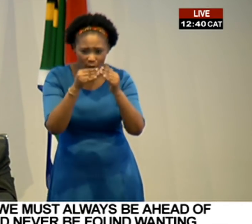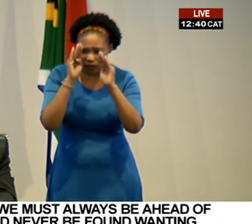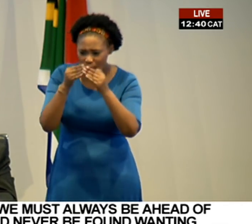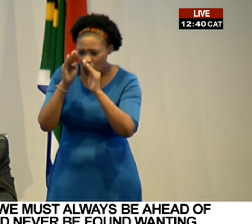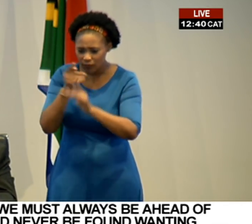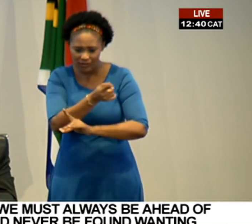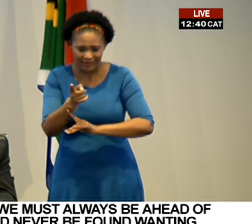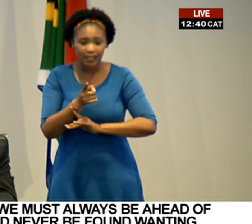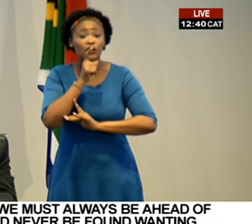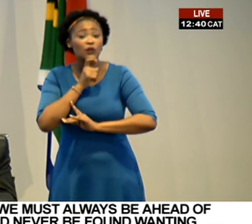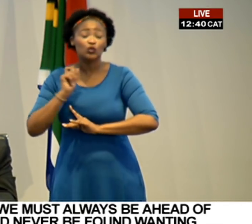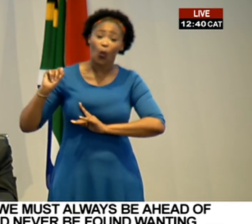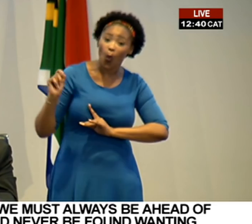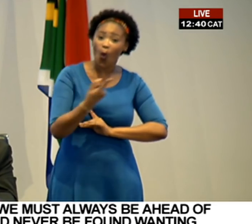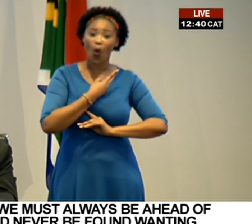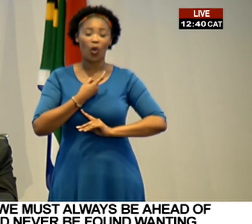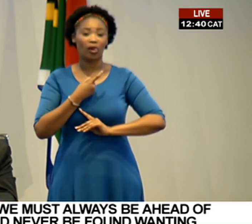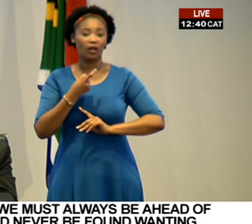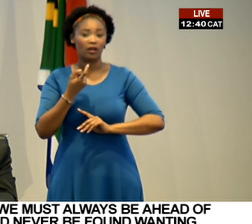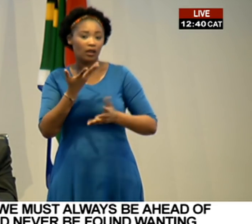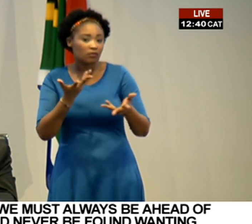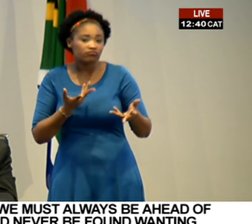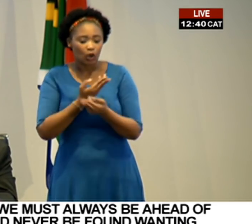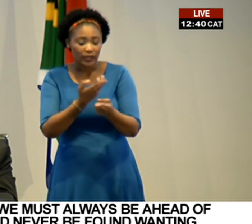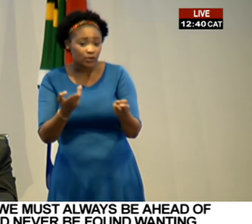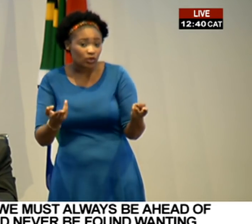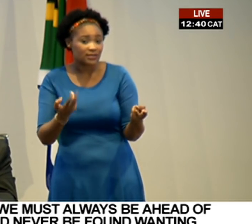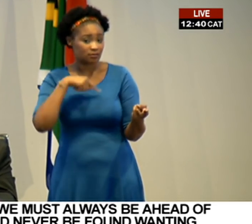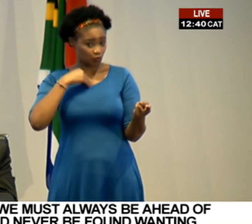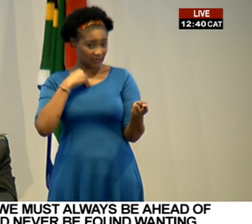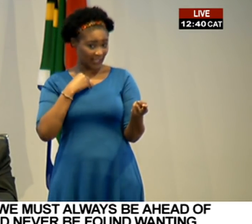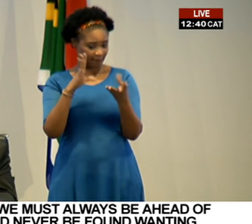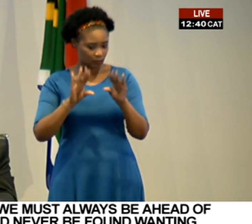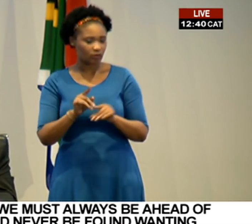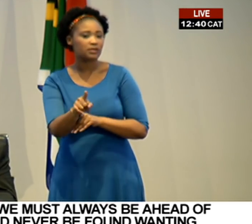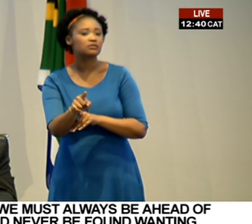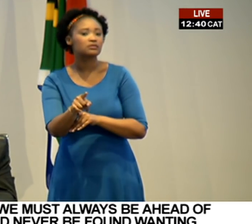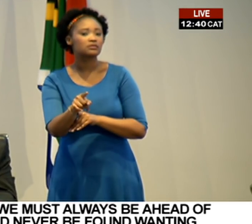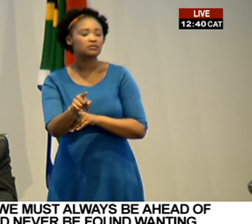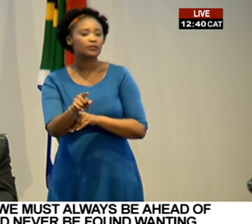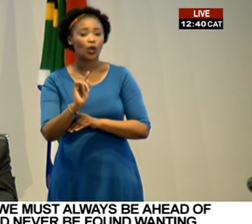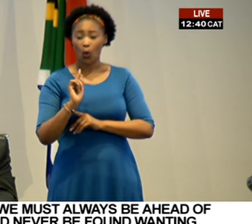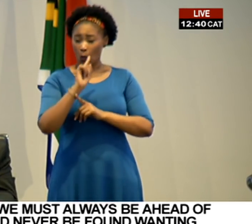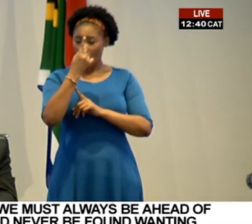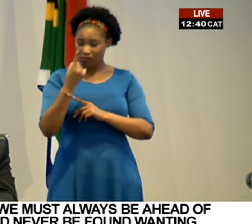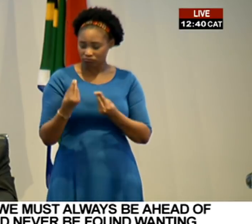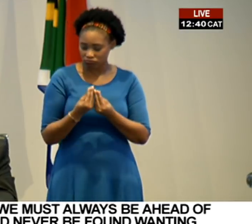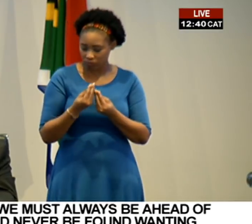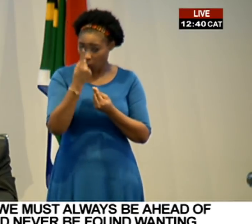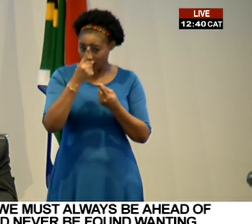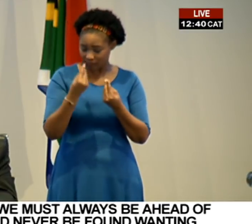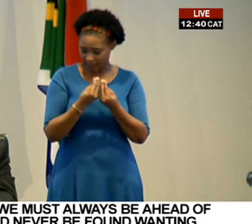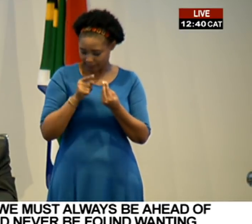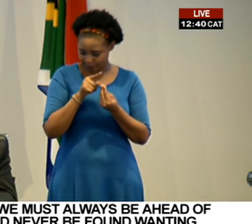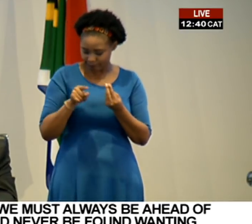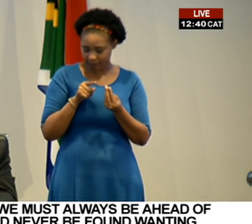those, and use all the tools that we've got in our toolbox. One of the issues that I did